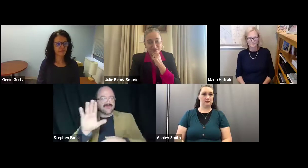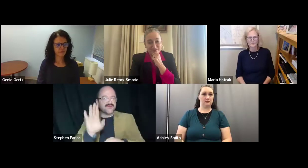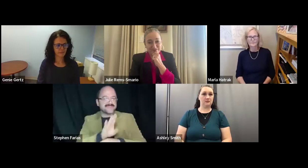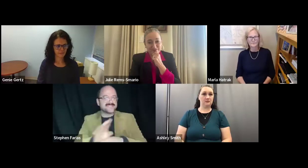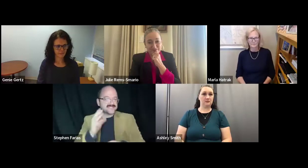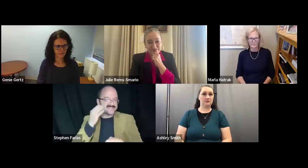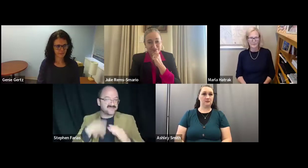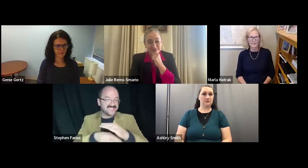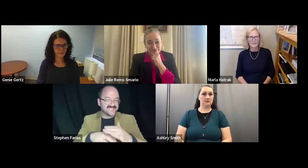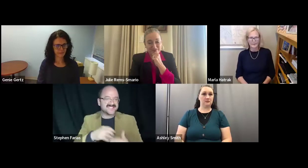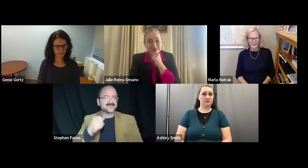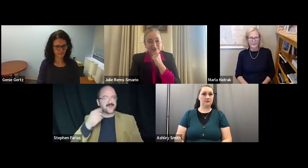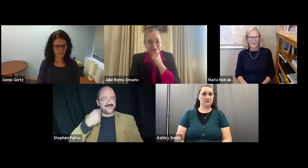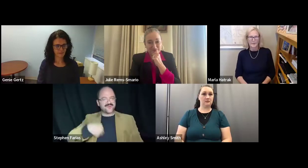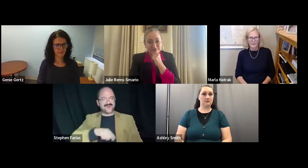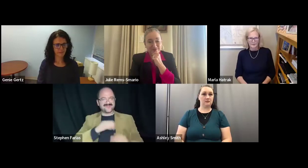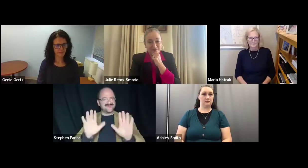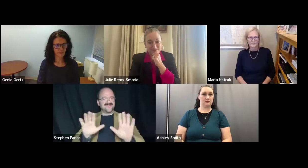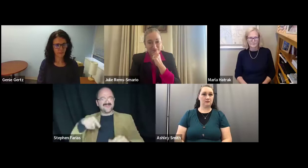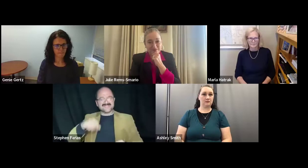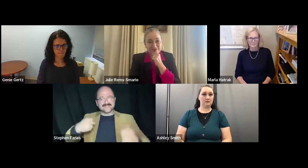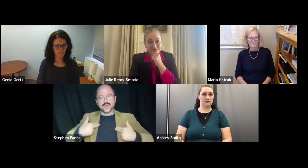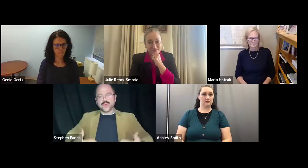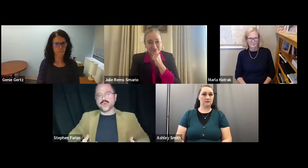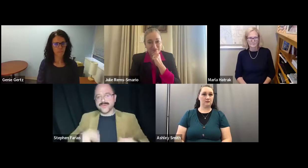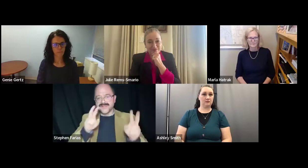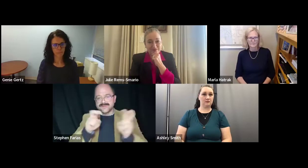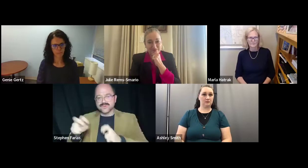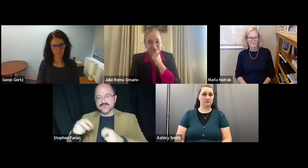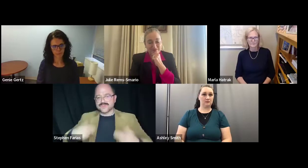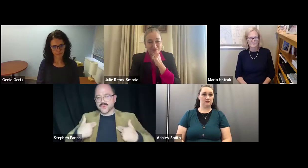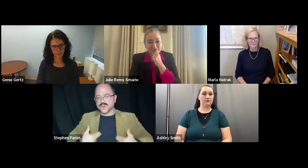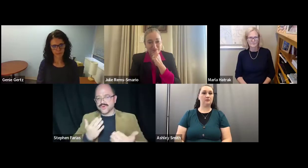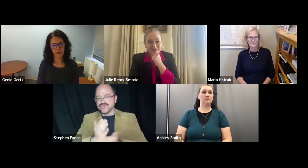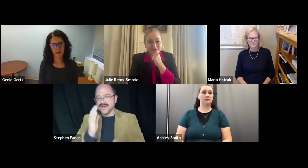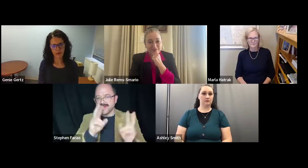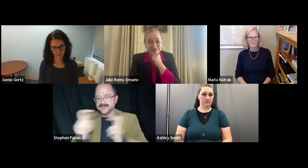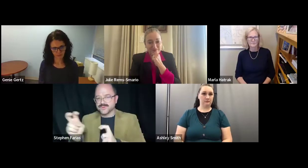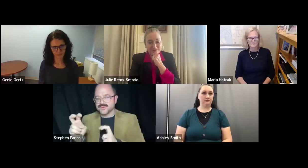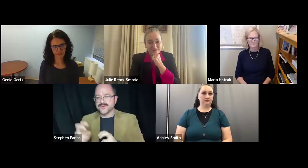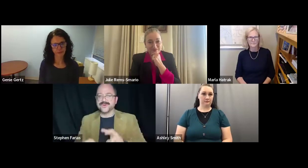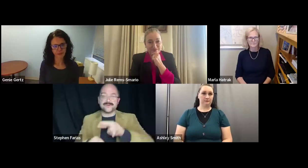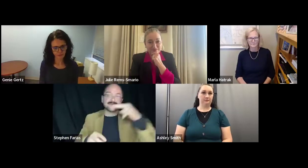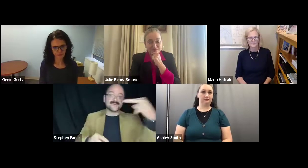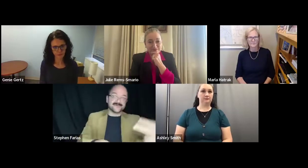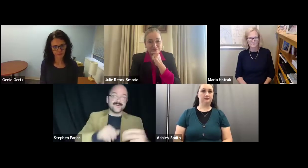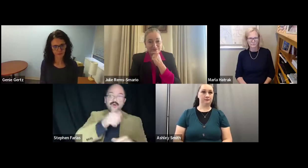mentioned. Their funding is endless at this point. And so what we need to do is phrase this as a